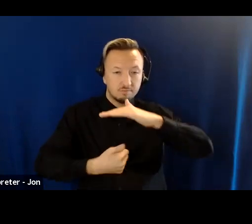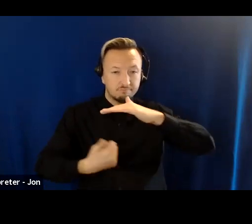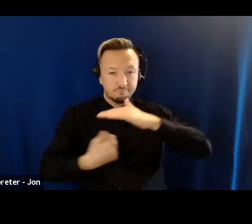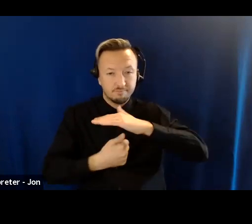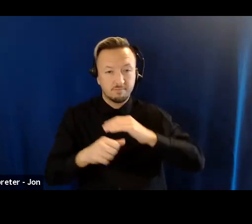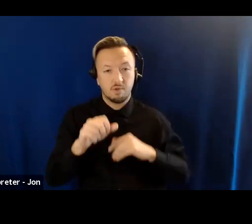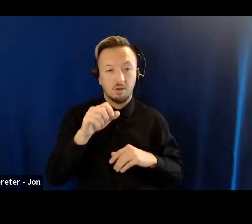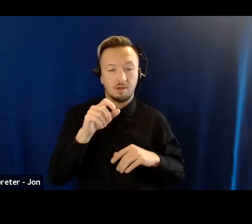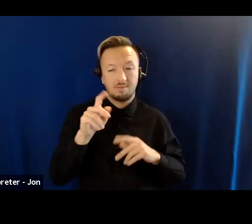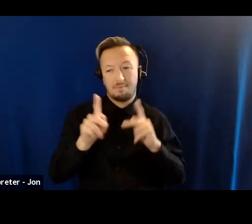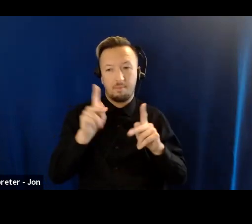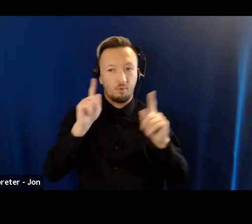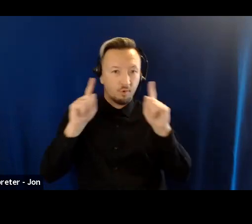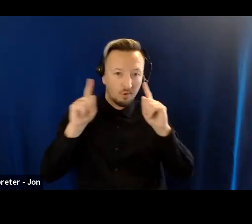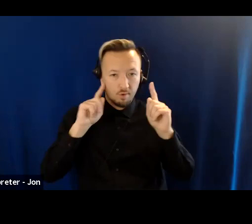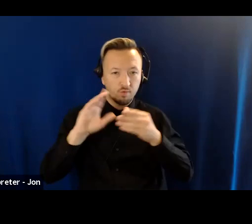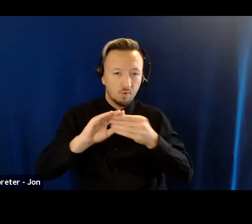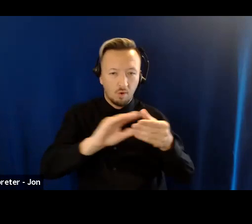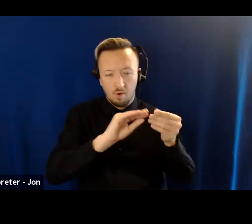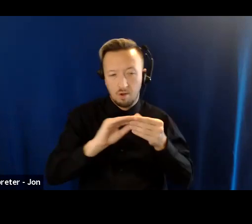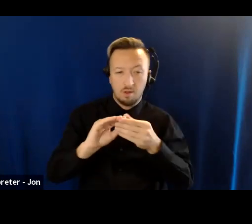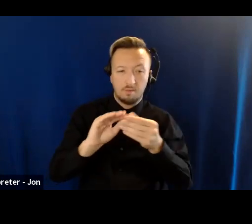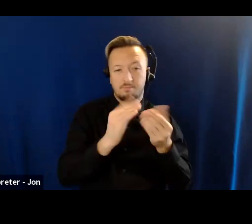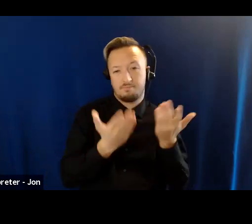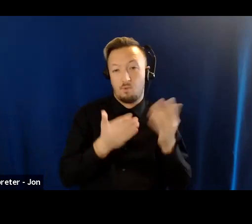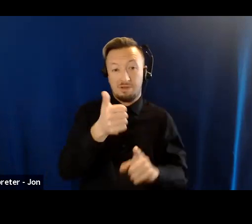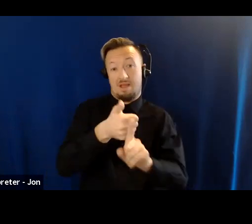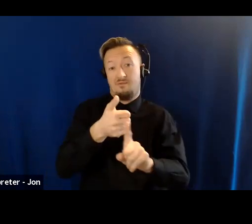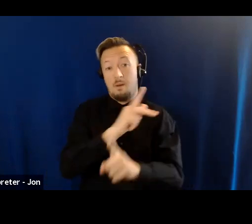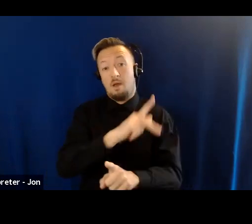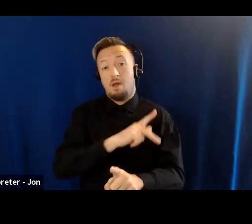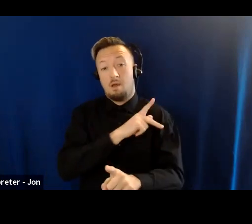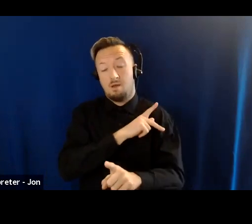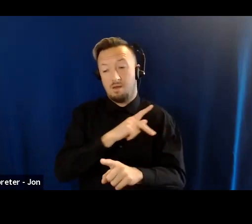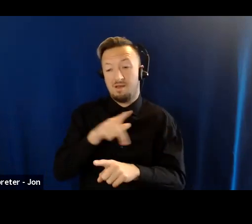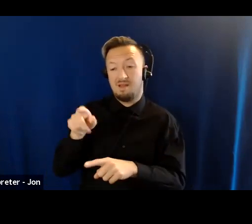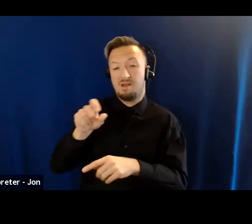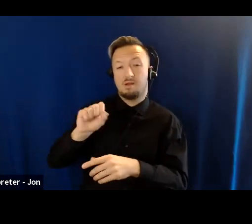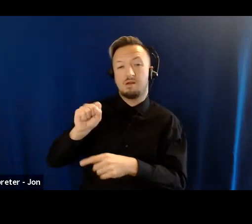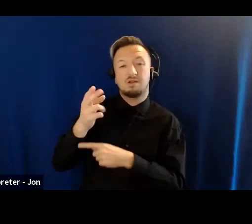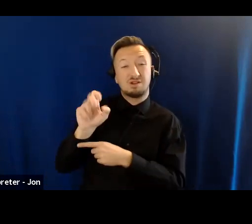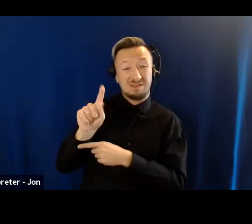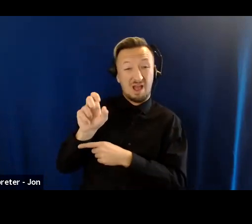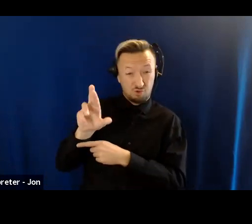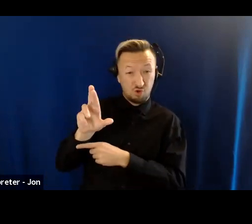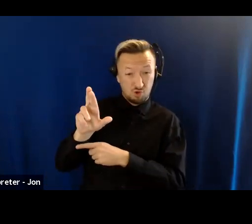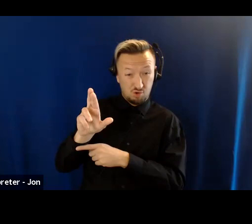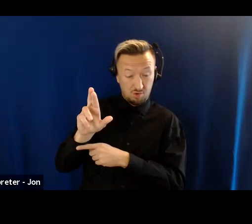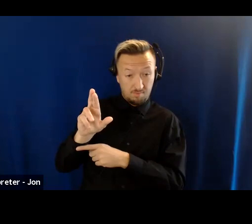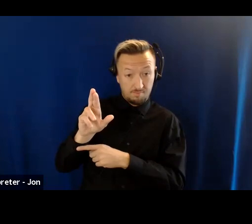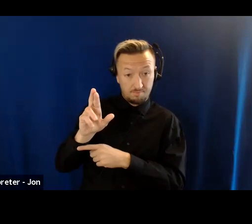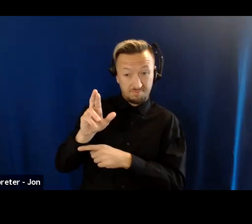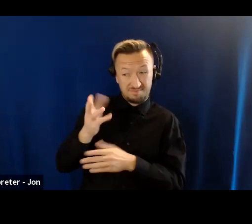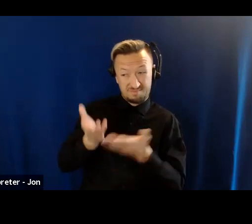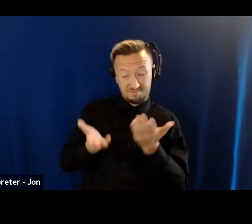may have heard of stories or have personal experiences of shelters either being sort of a place that you maybe